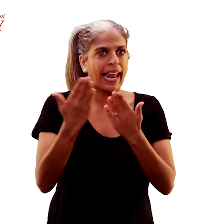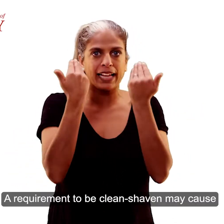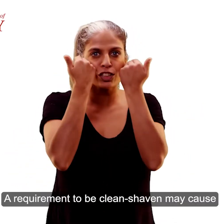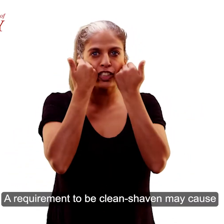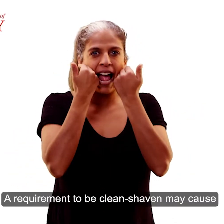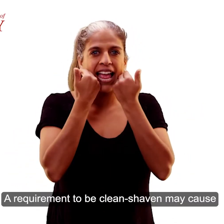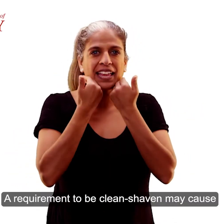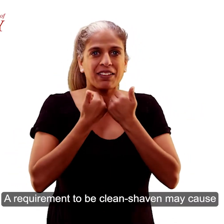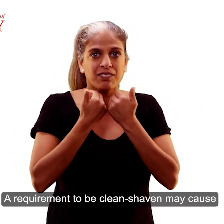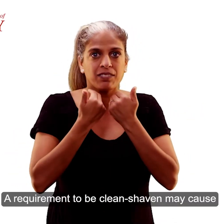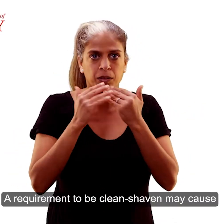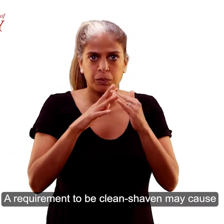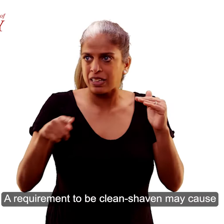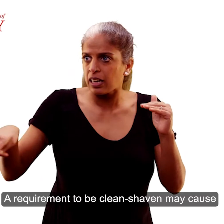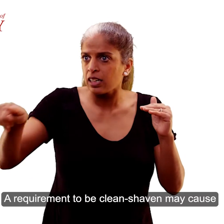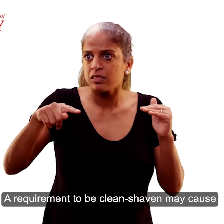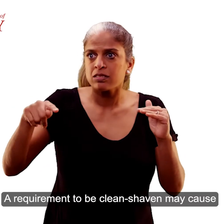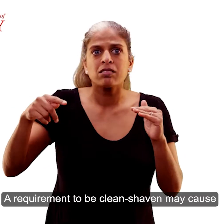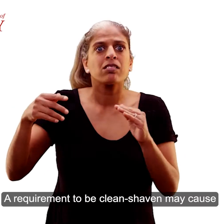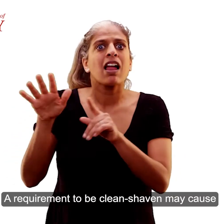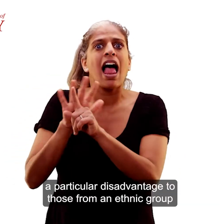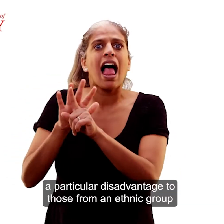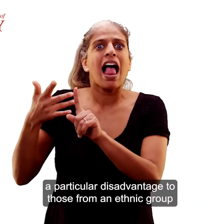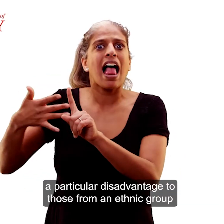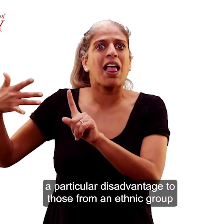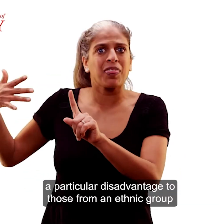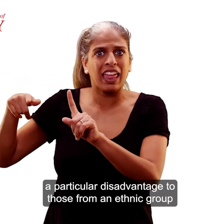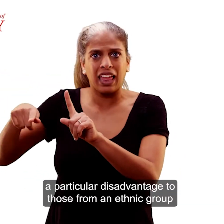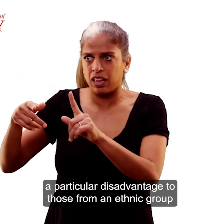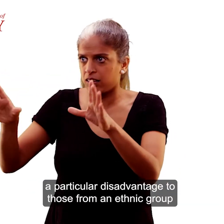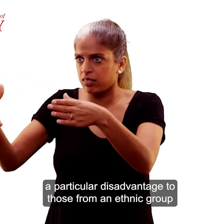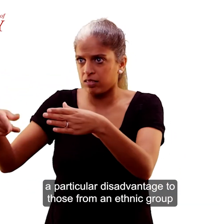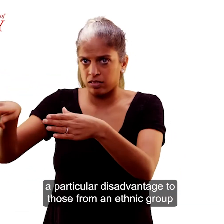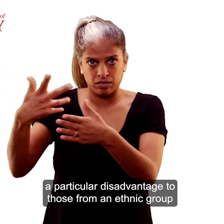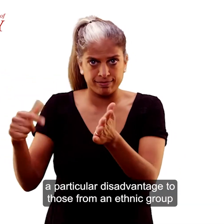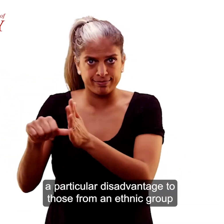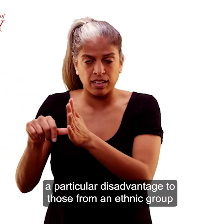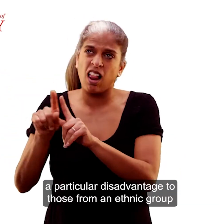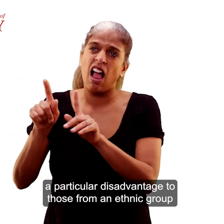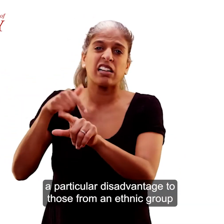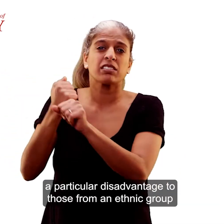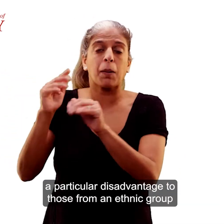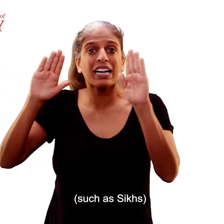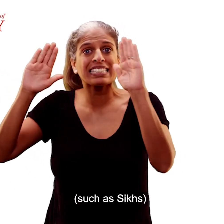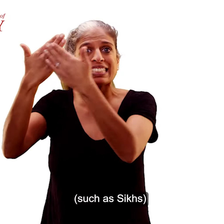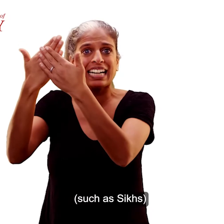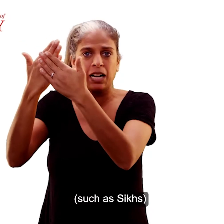A requirement to be clean-shaven may cause a particular disadvantage to those from an ethnic group, such as